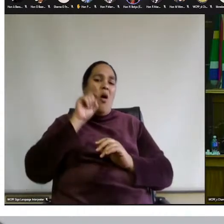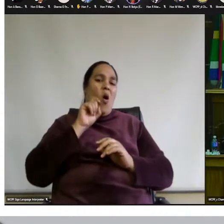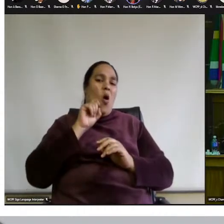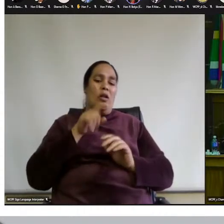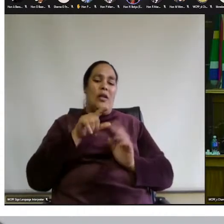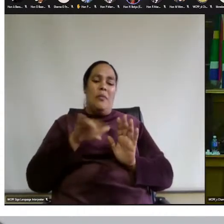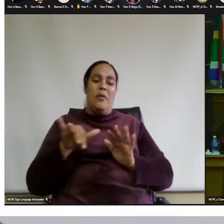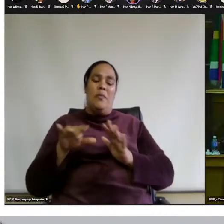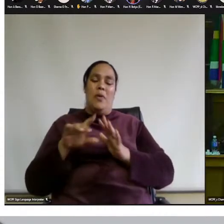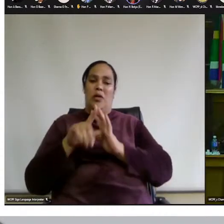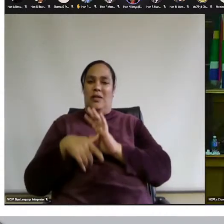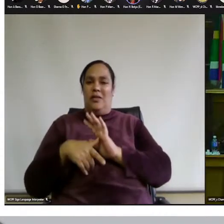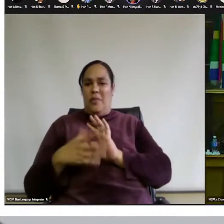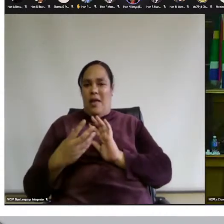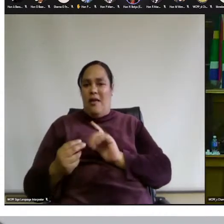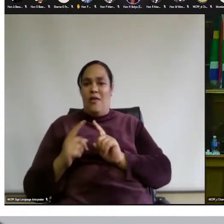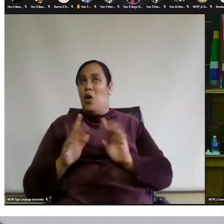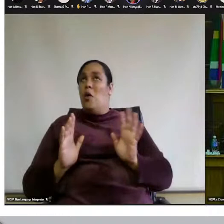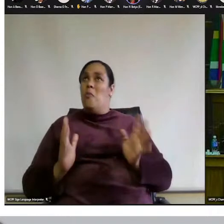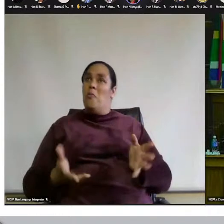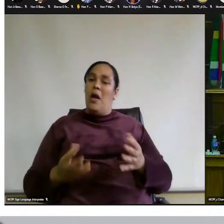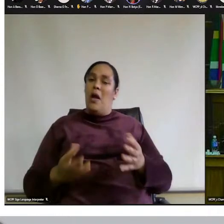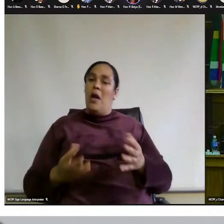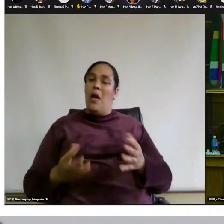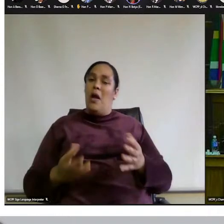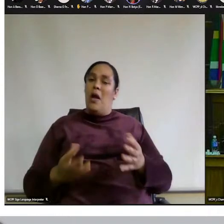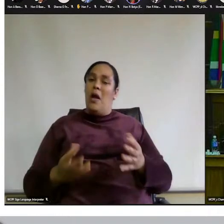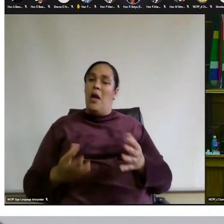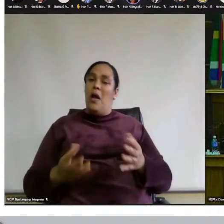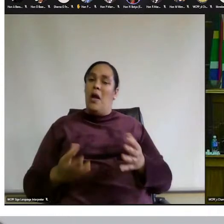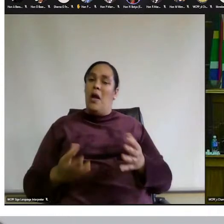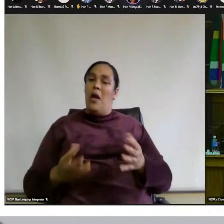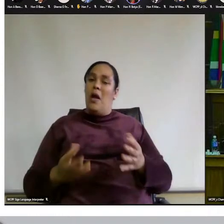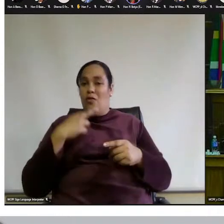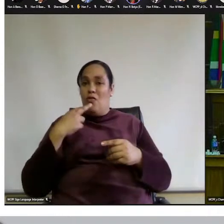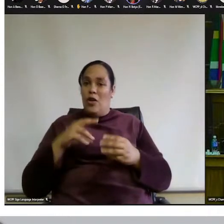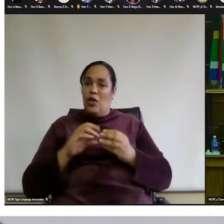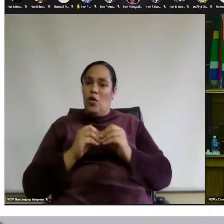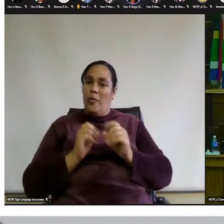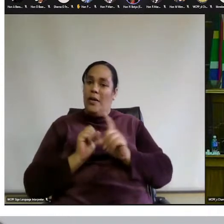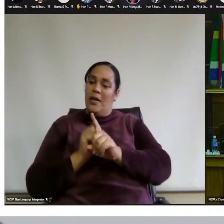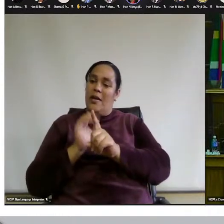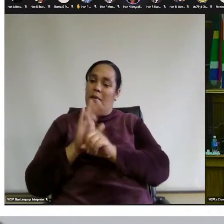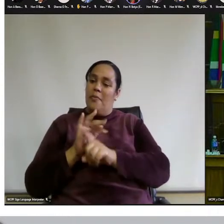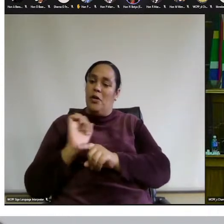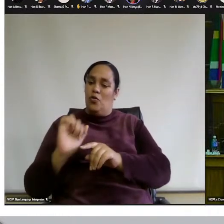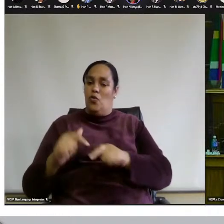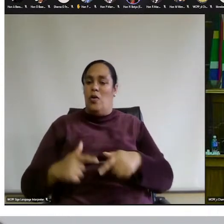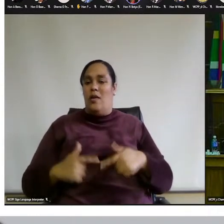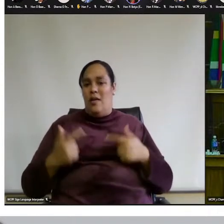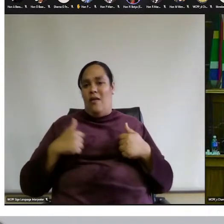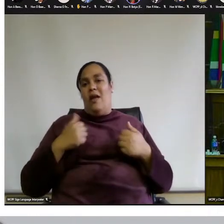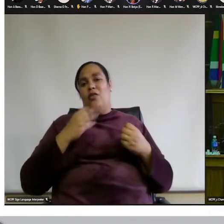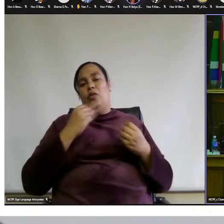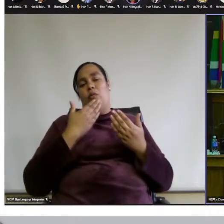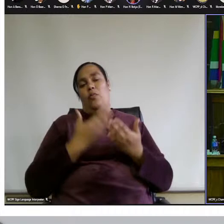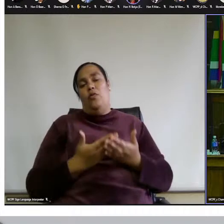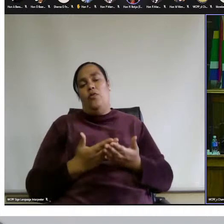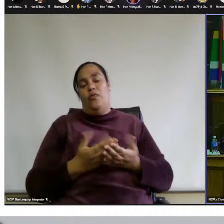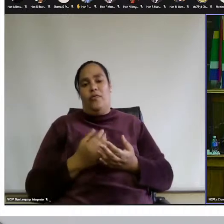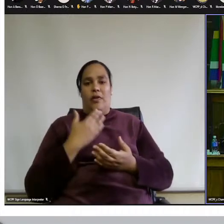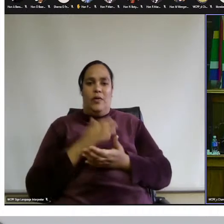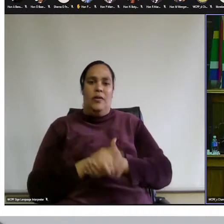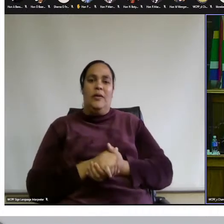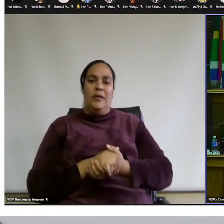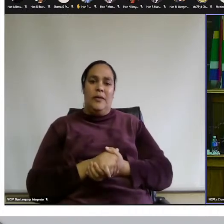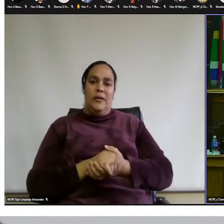disabilities, and not only in policy documents, but in actual reality, by making an impact in people's lives. I so move. Thank you. Thank you very